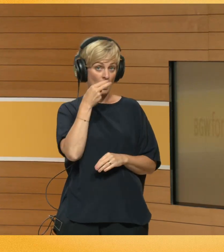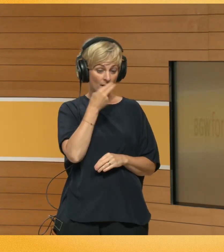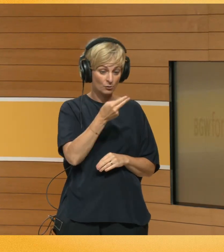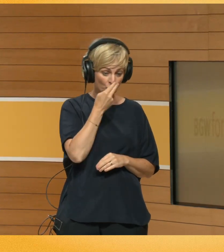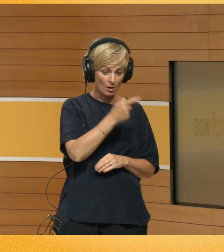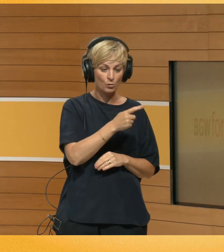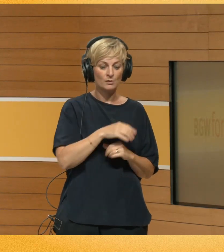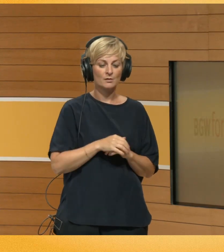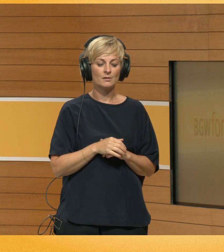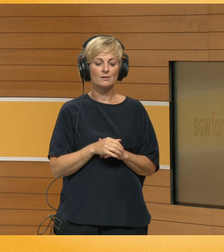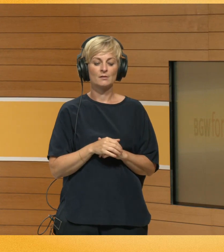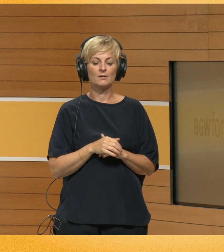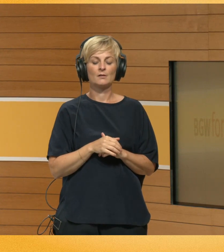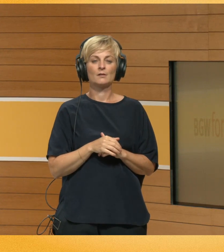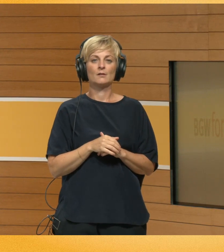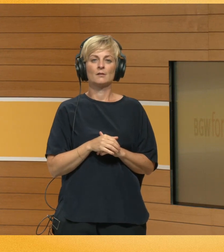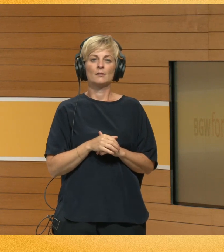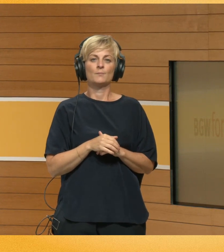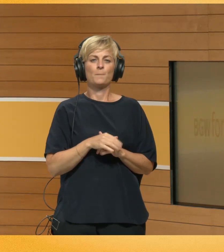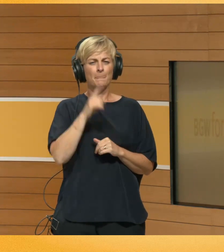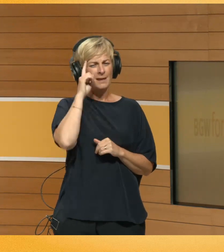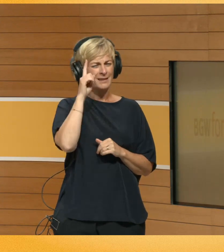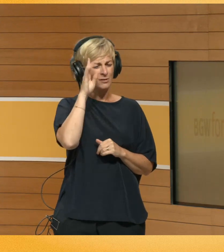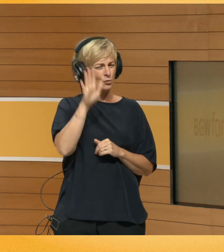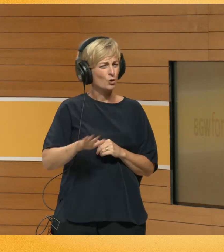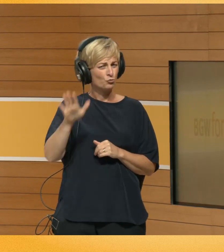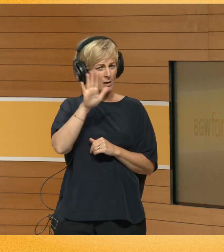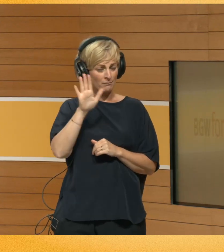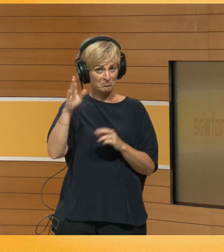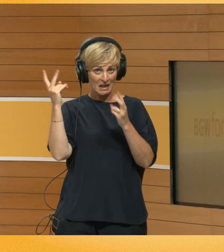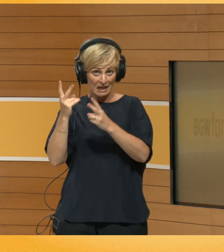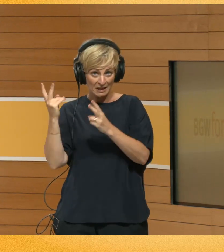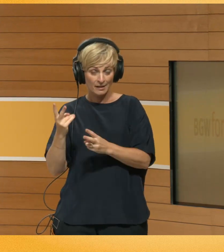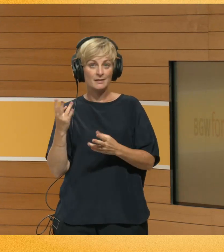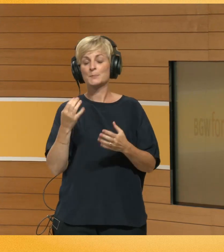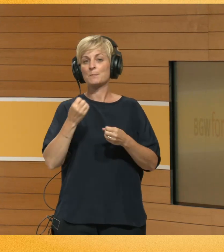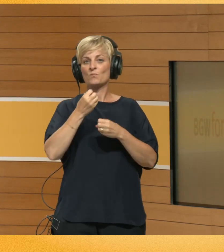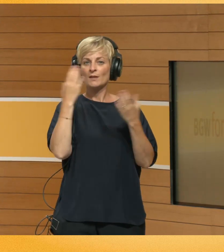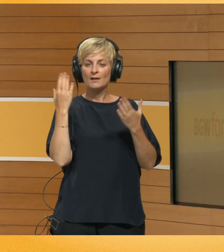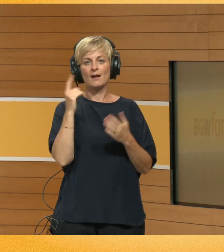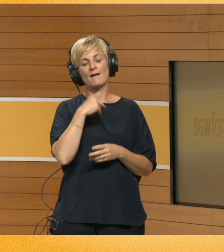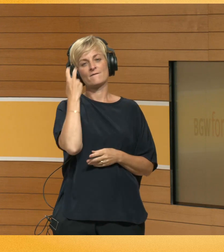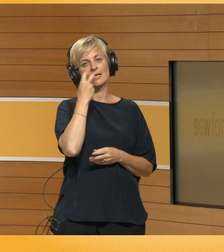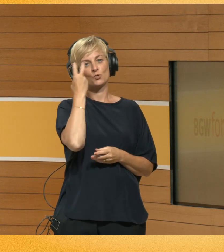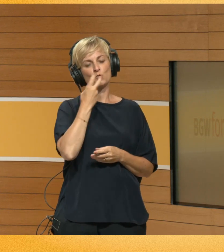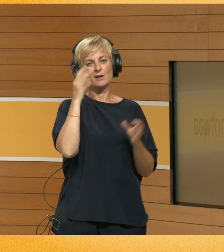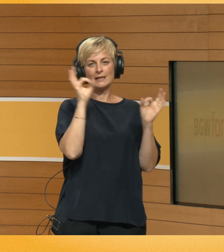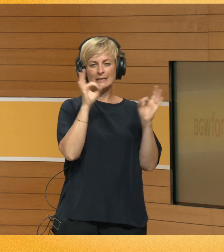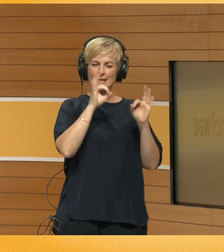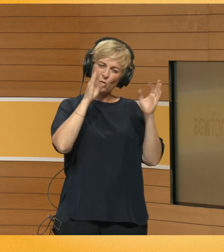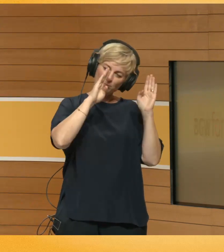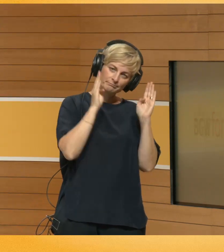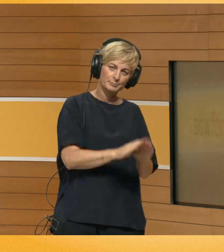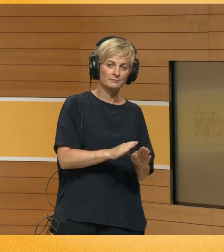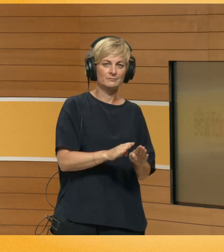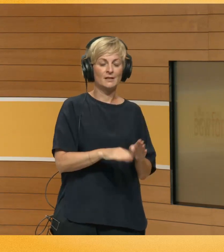the same. What we always try to do is eliminate the risk, but sometimes it's not possible. So we try to substitute, do engineering